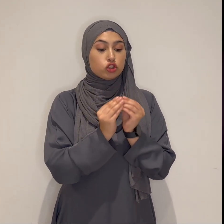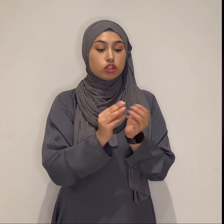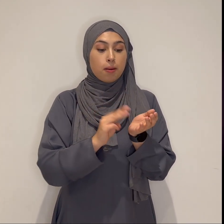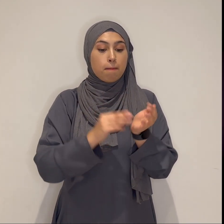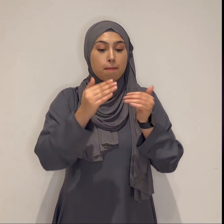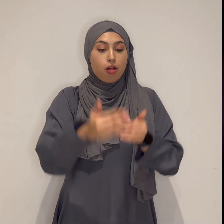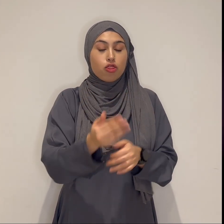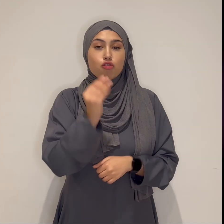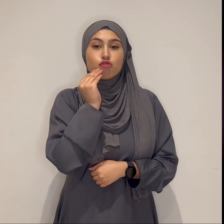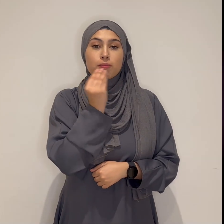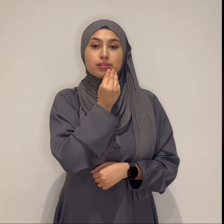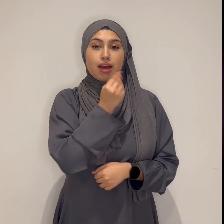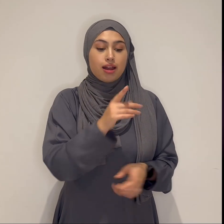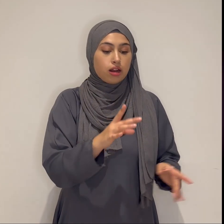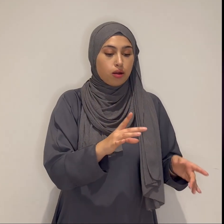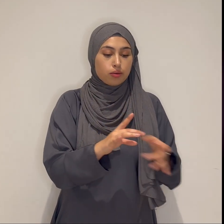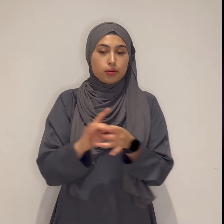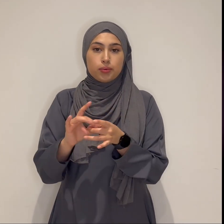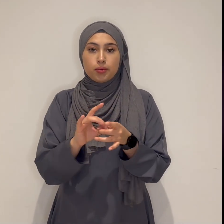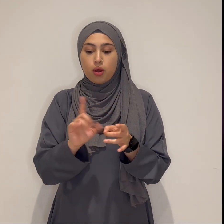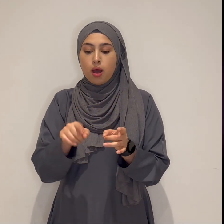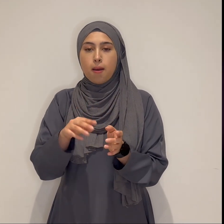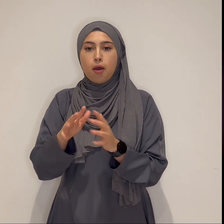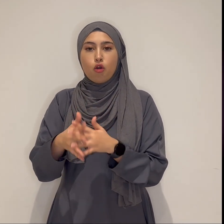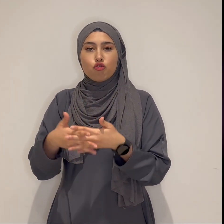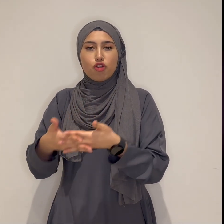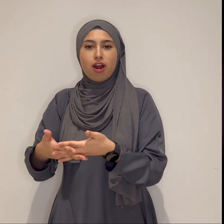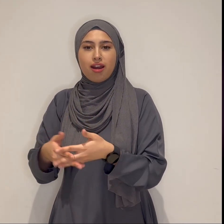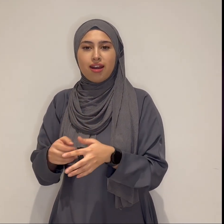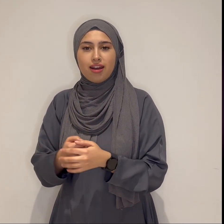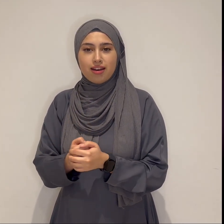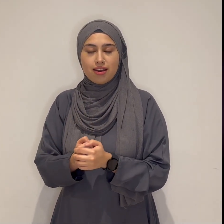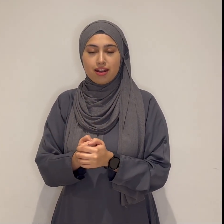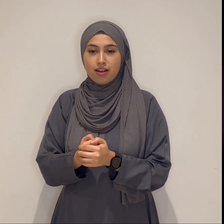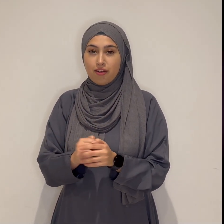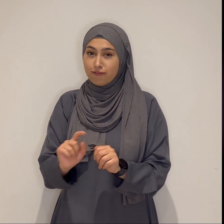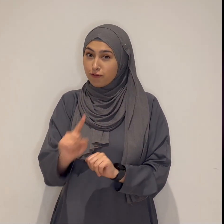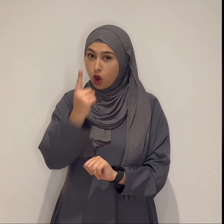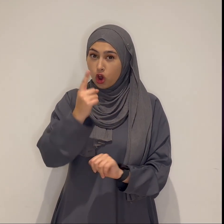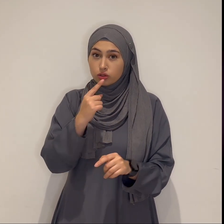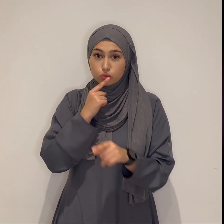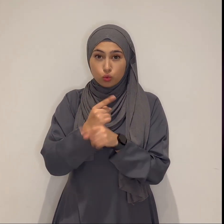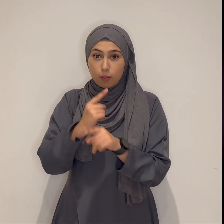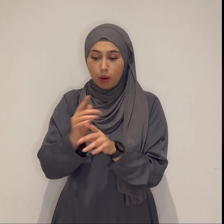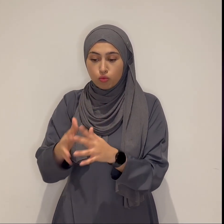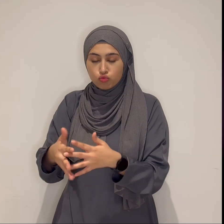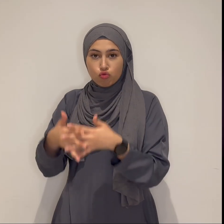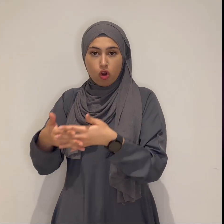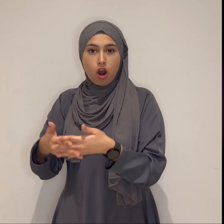mention of the month of Ramadan, He associates it with the book of Allah. He makes an association with the book of